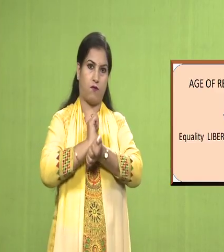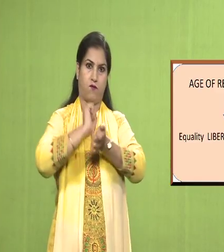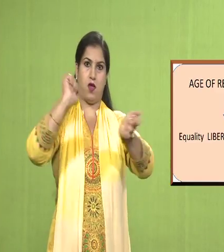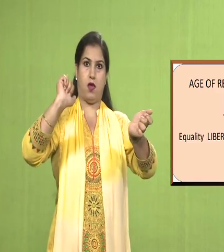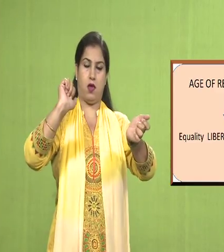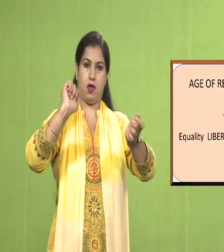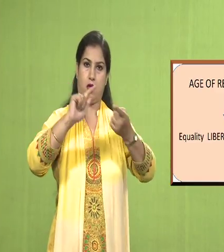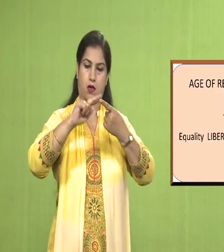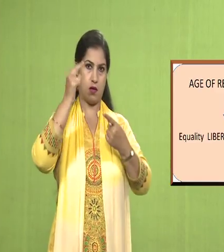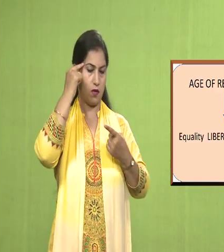liberty,